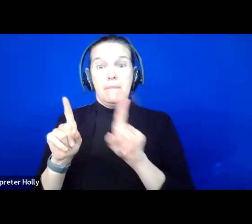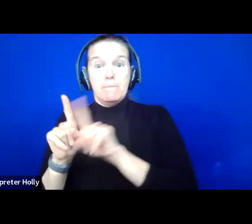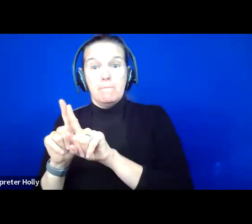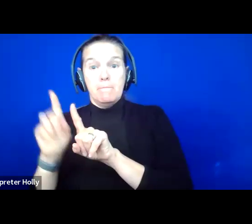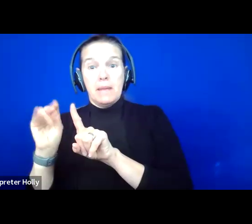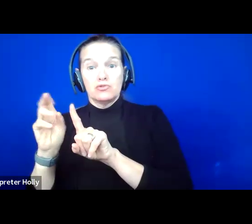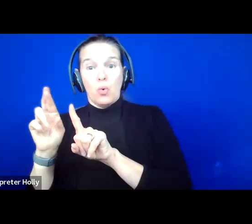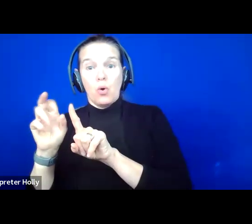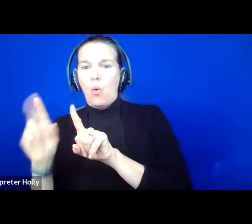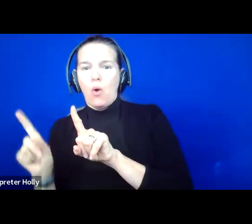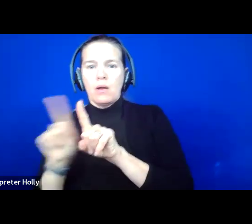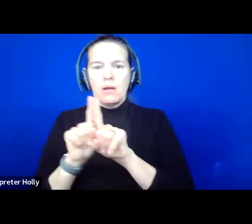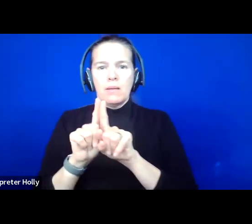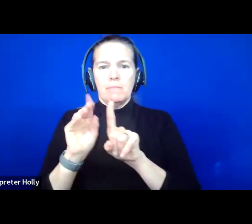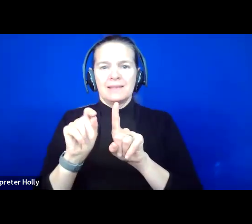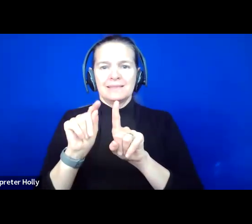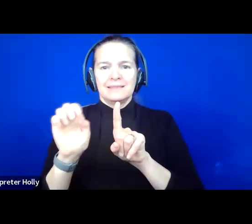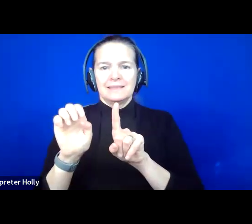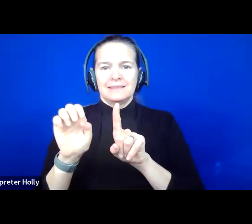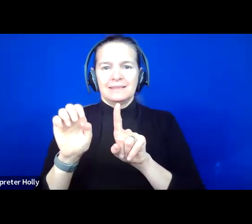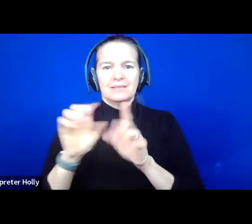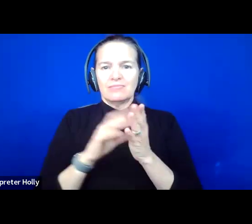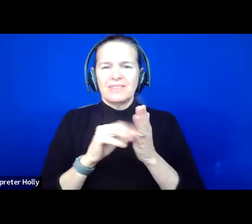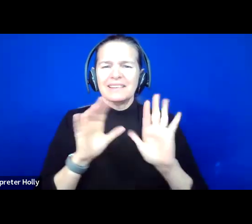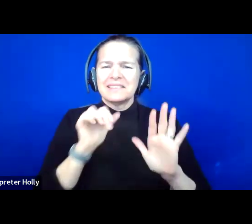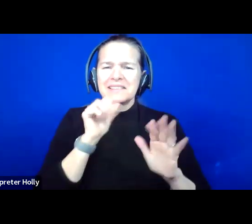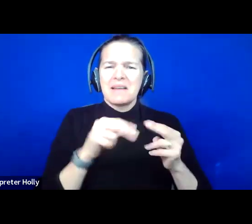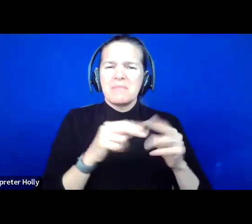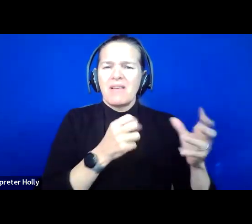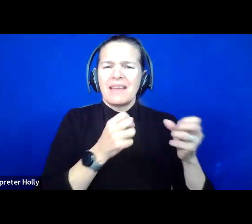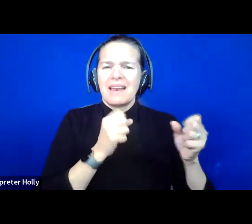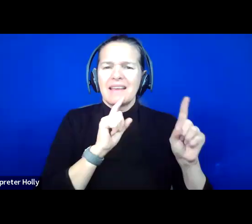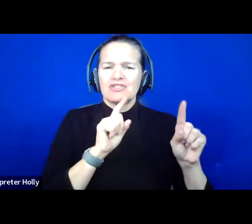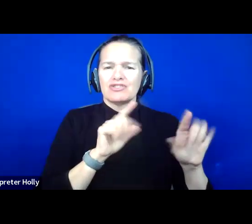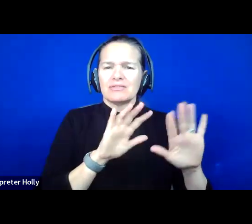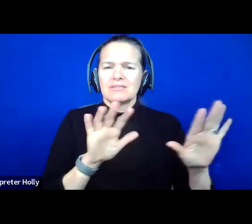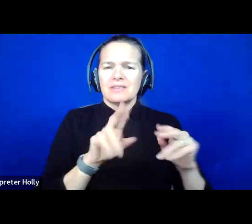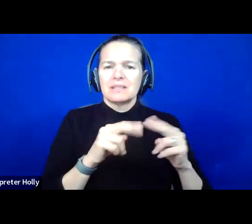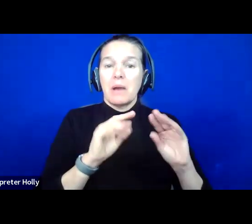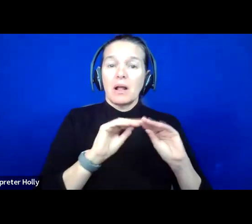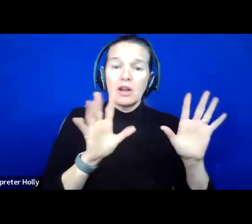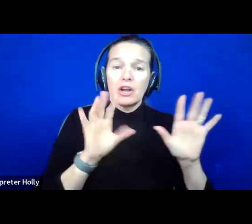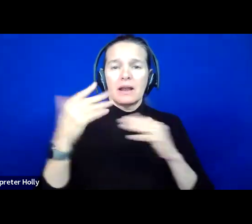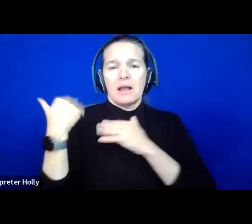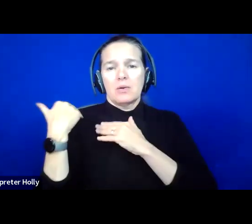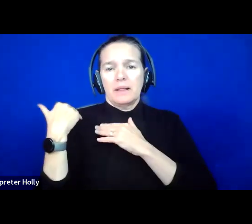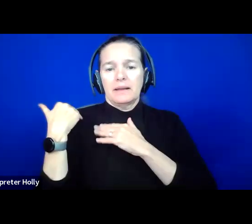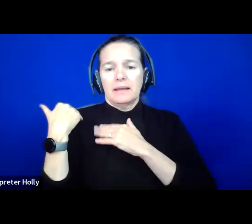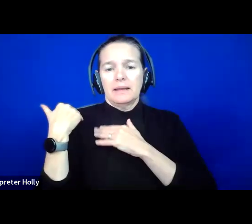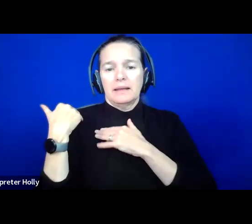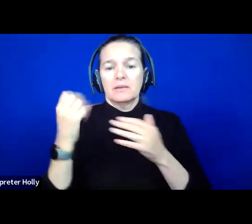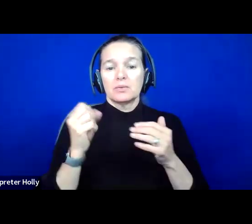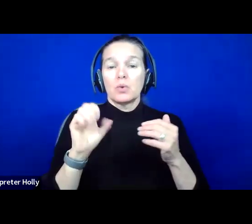it's not about getting answers. It's about acquiring clarity and accountability. Score mentors